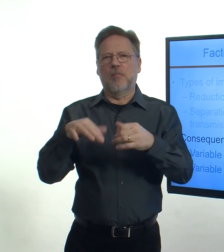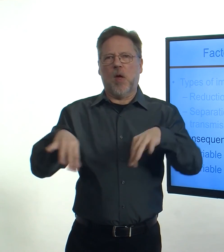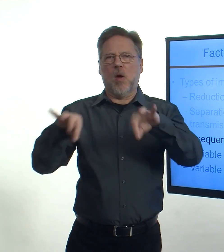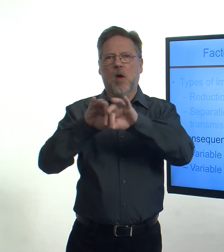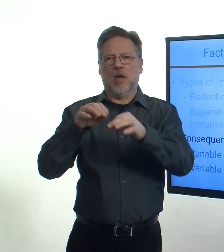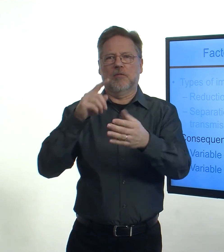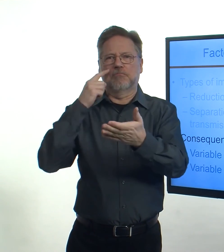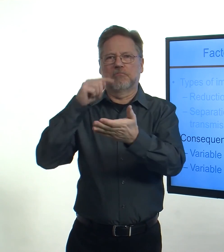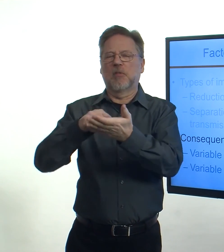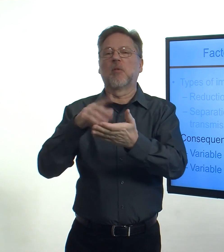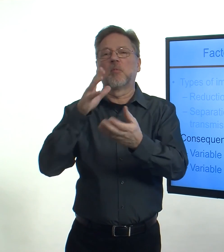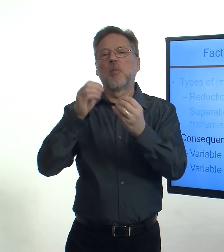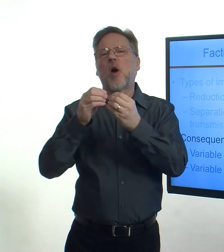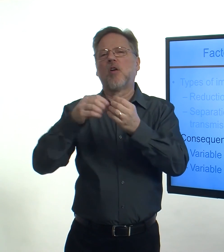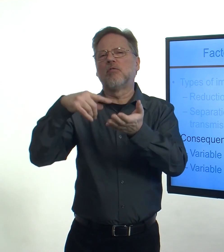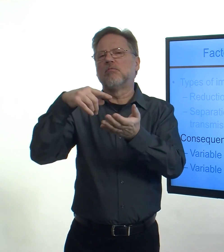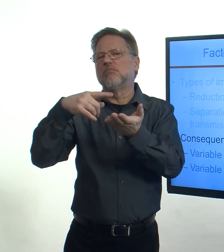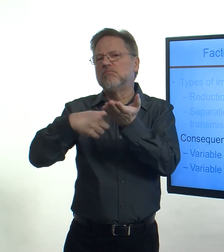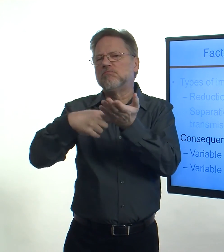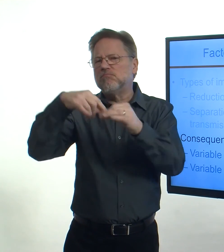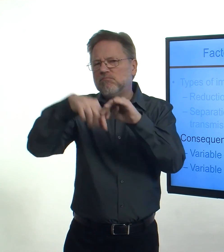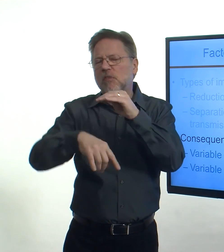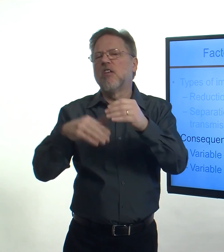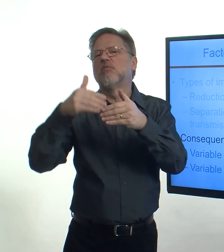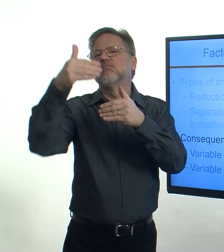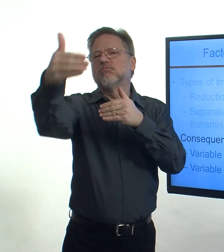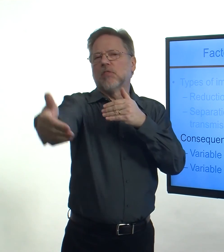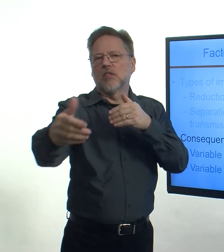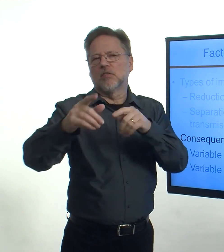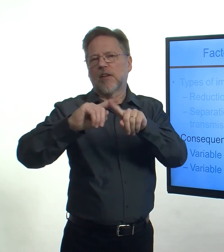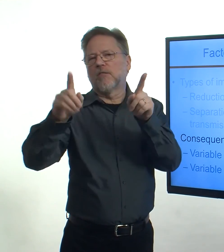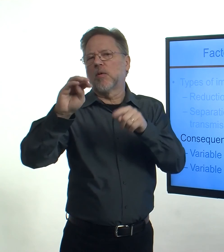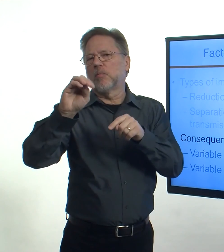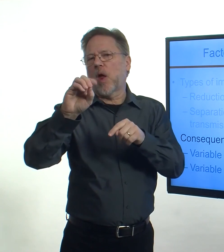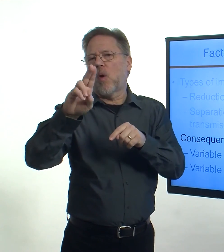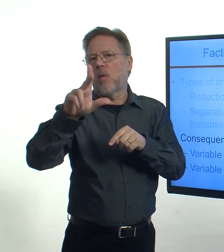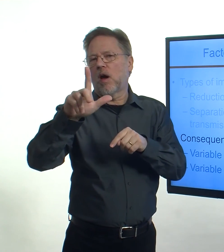of ASL. This is important to point out, as we'll discuss that further in Module 3.